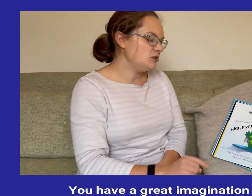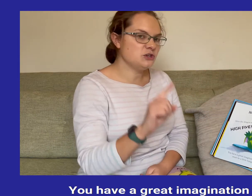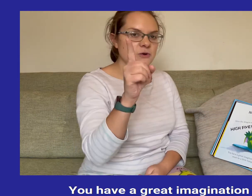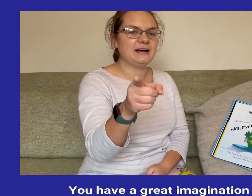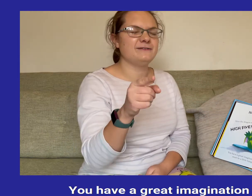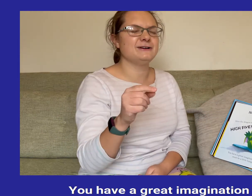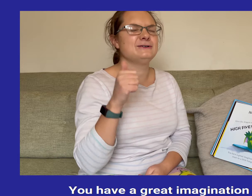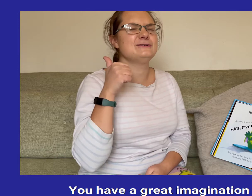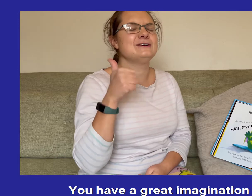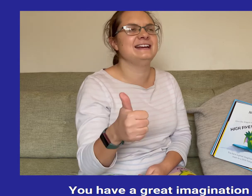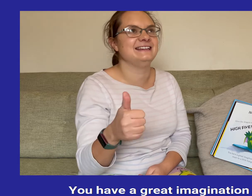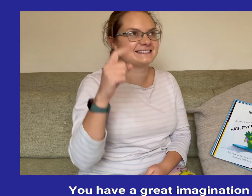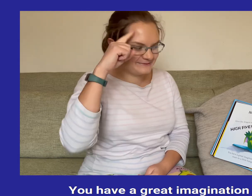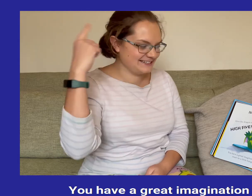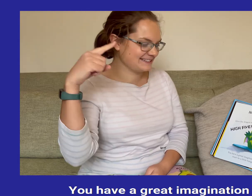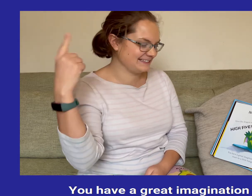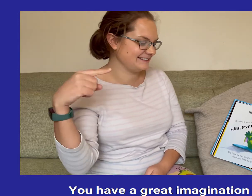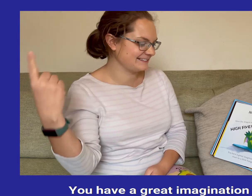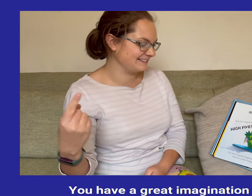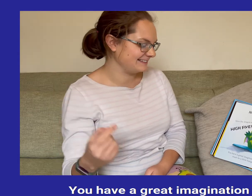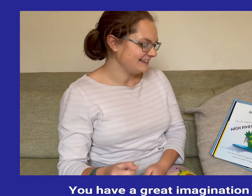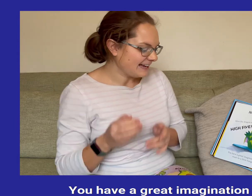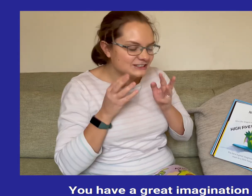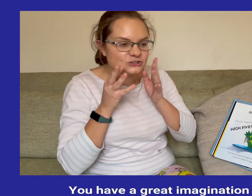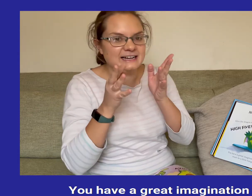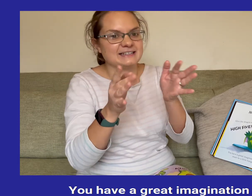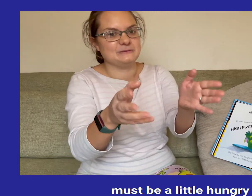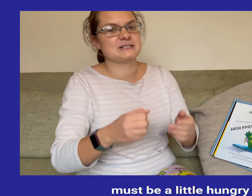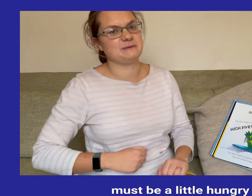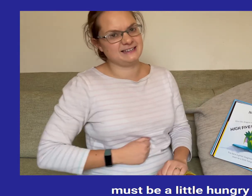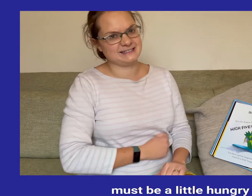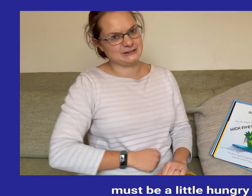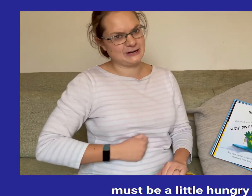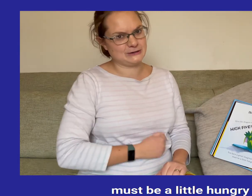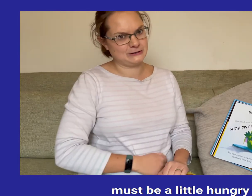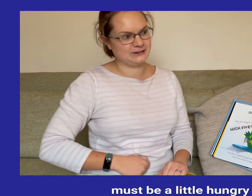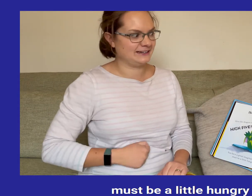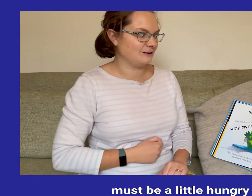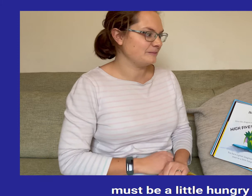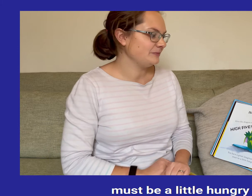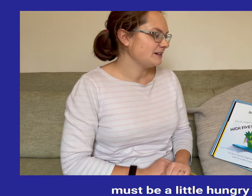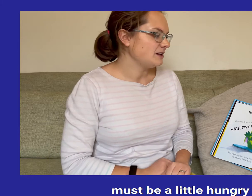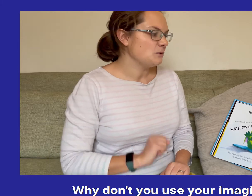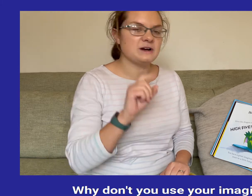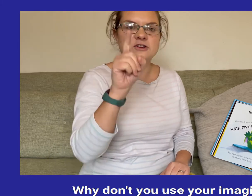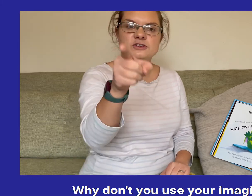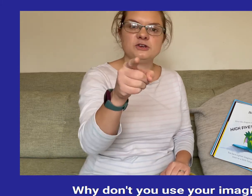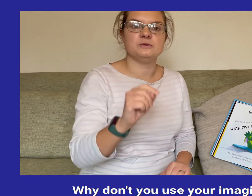You have a great imagination and dragon must be a little hungry now. Why don't you use